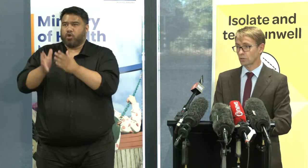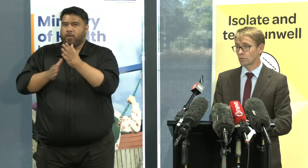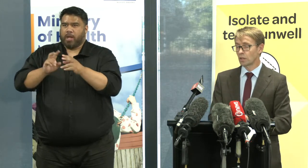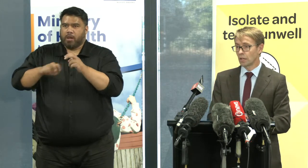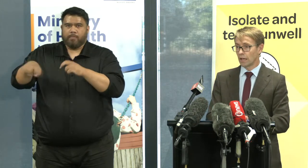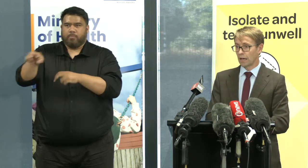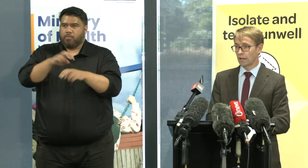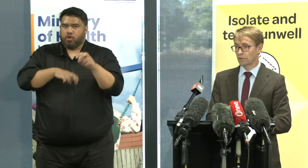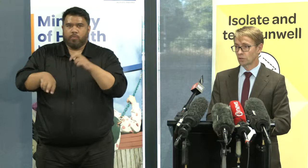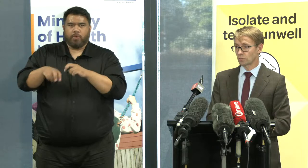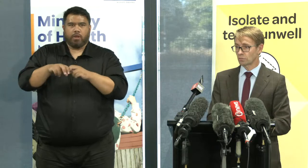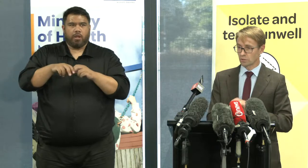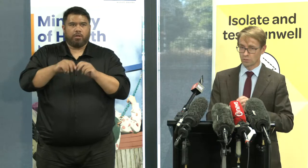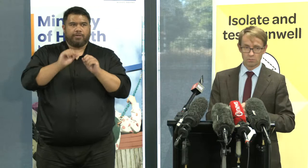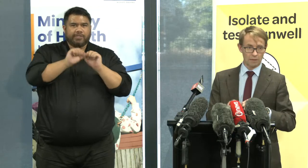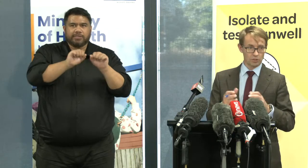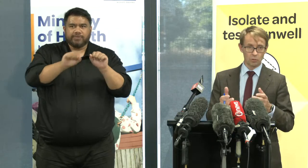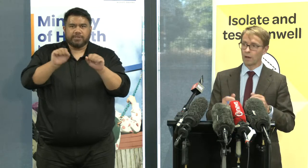out into